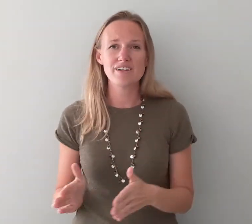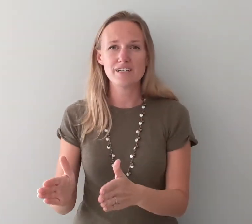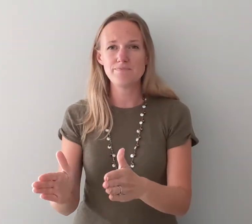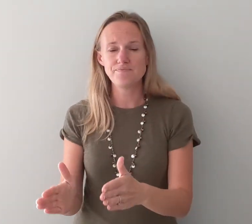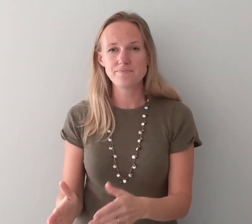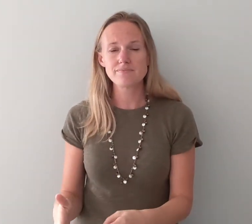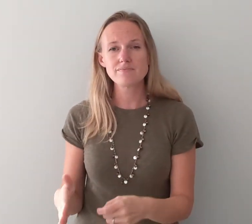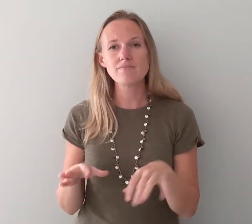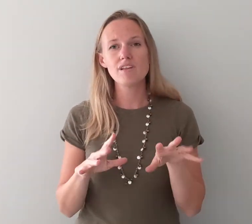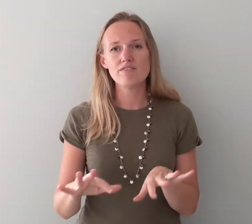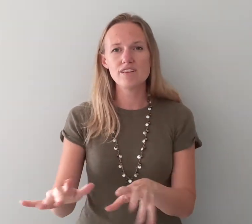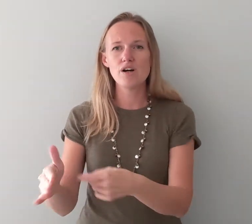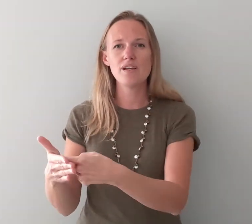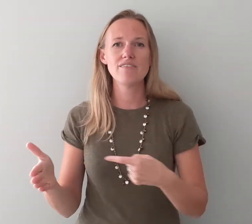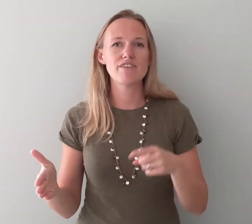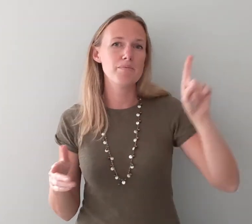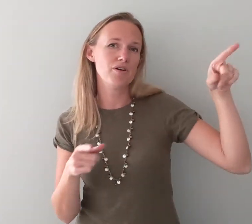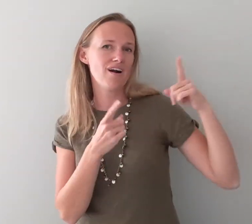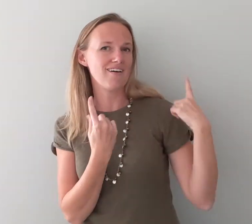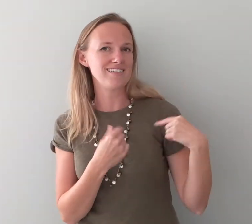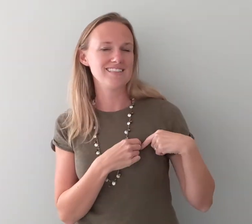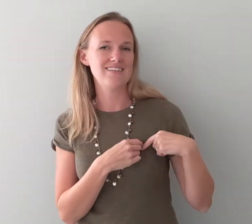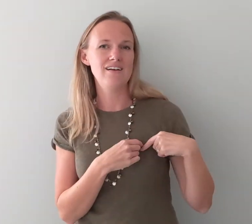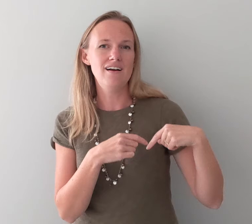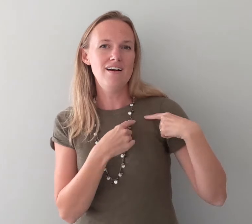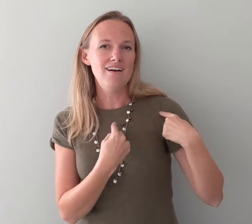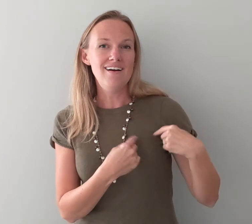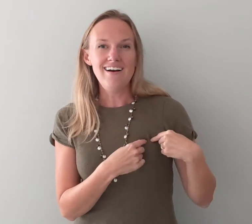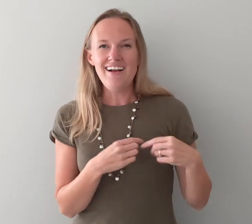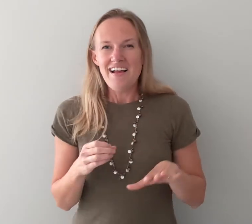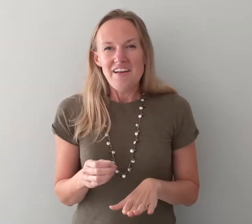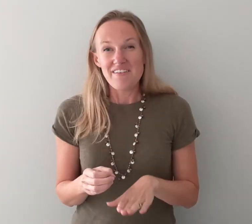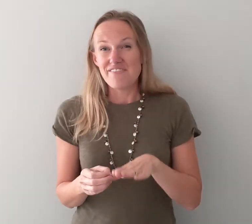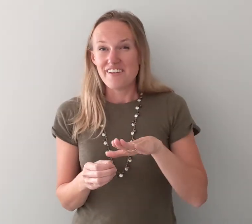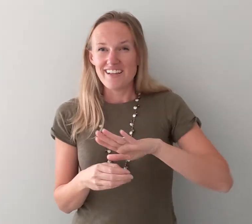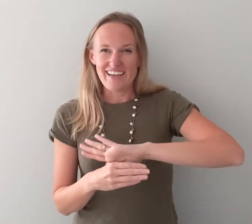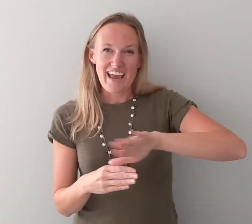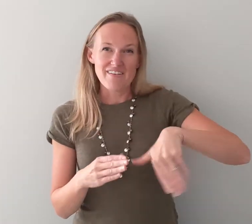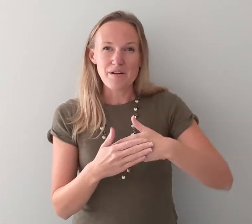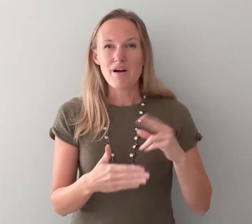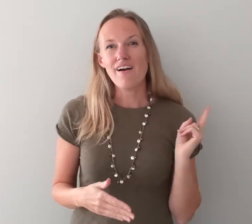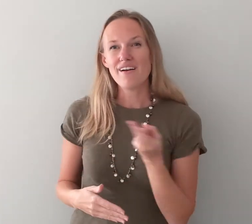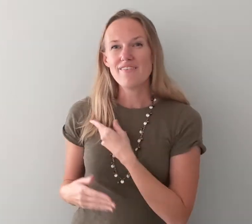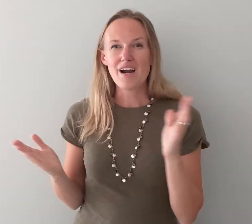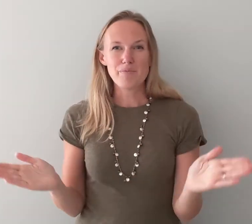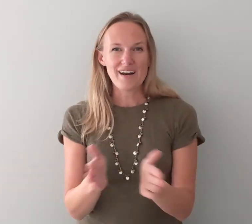river flowing from your heart and filling every part of our